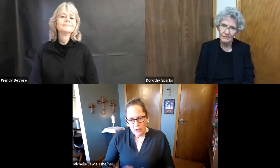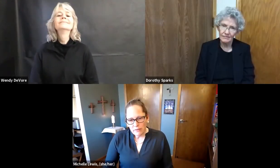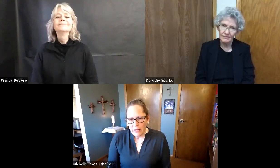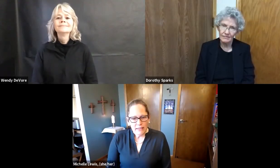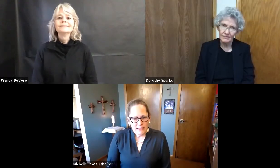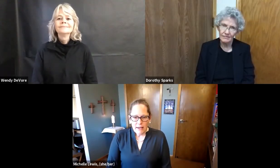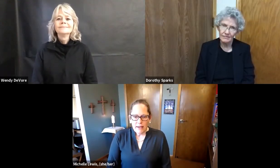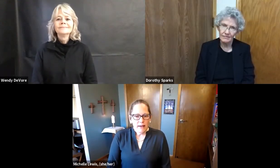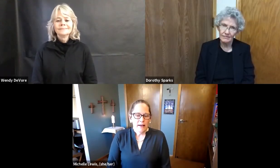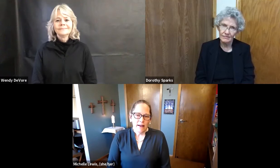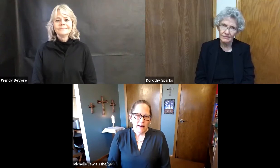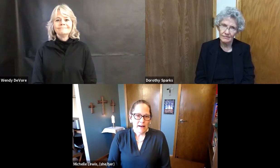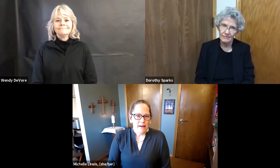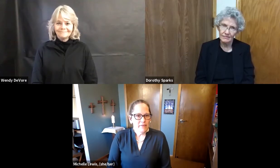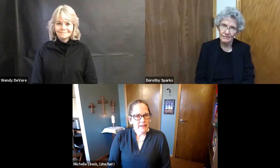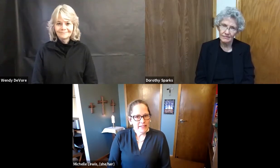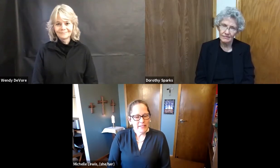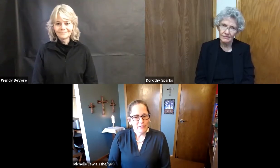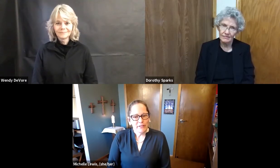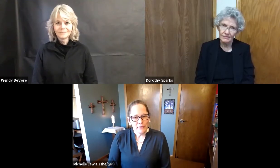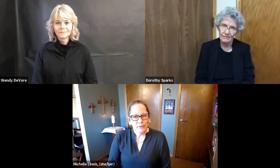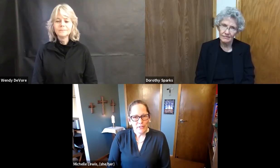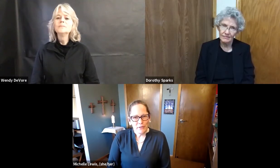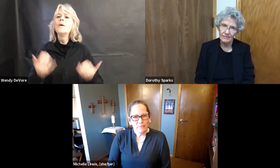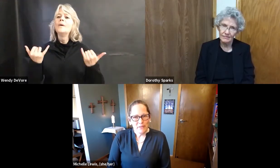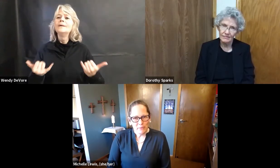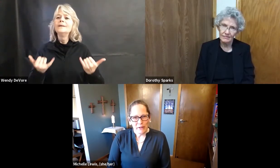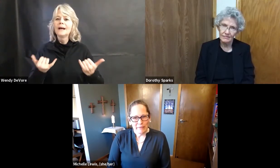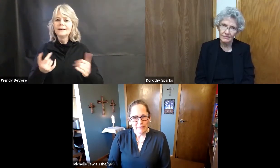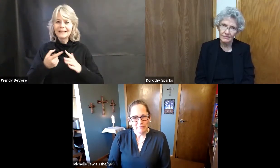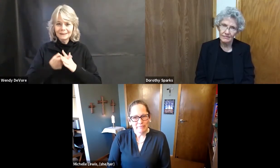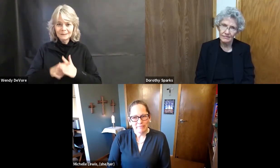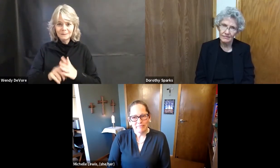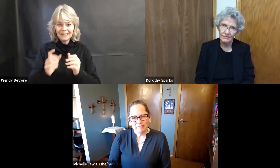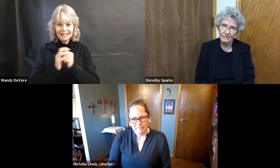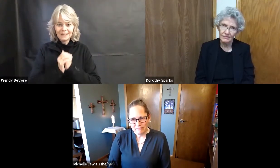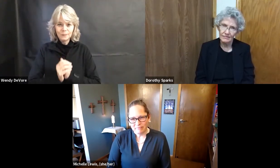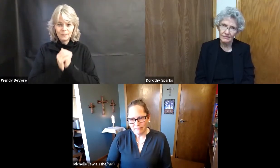with all of that said, let us enter into worship this morning.